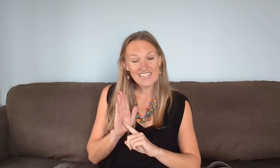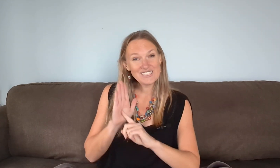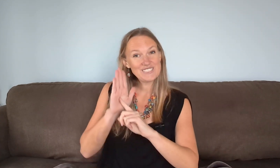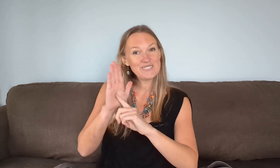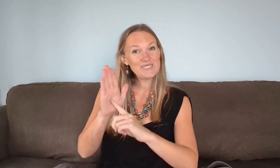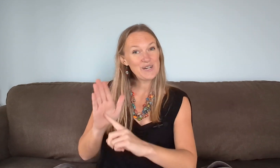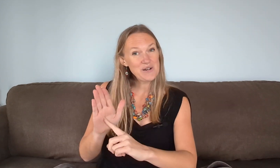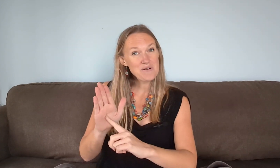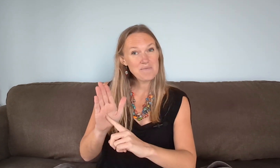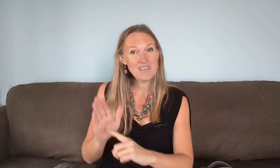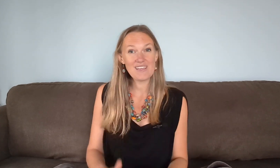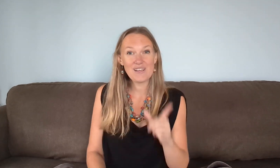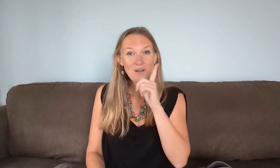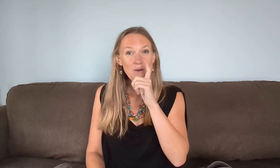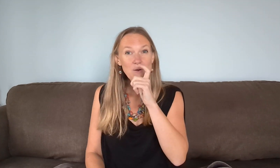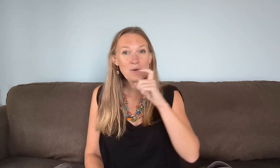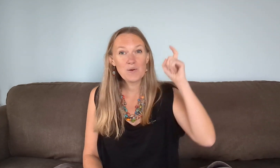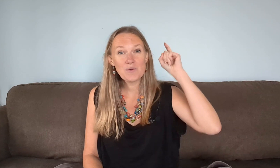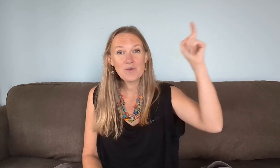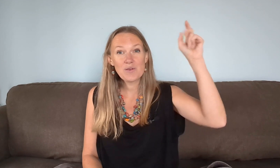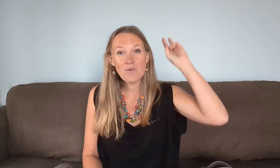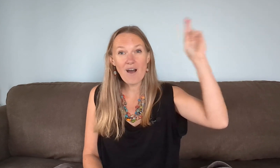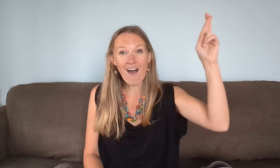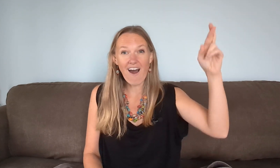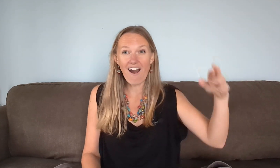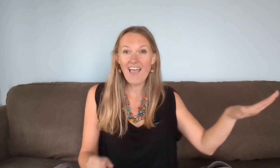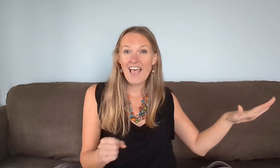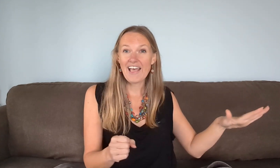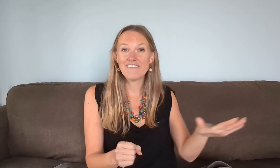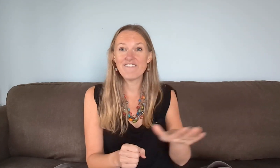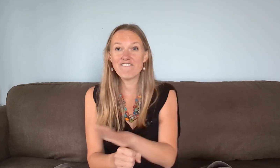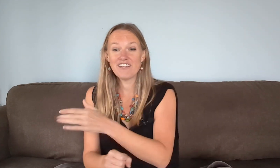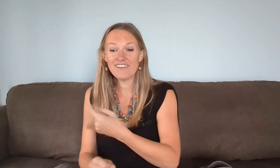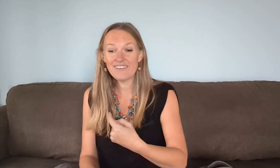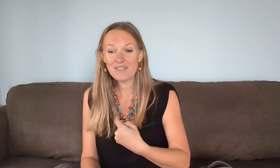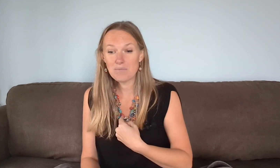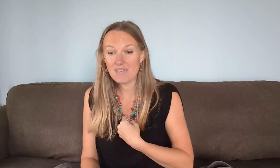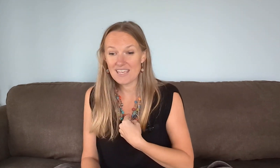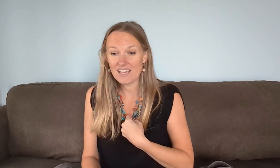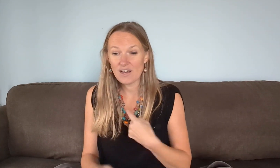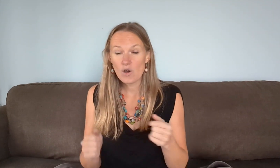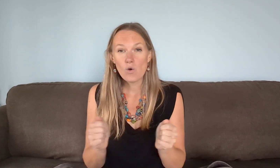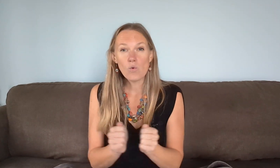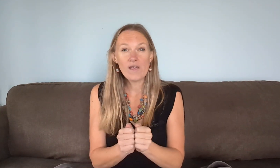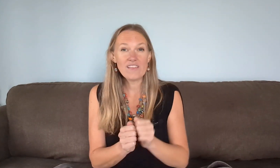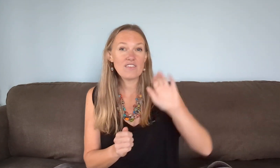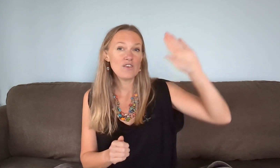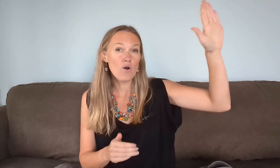and show me who you are, and fill me with